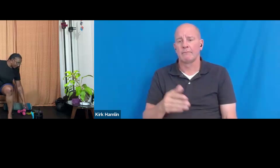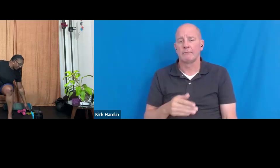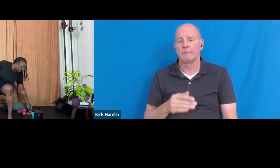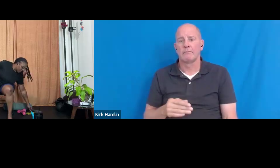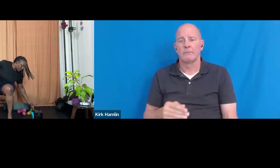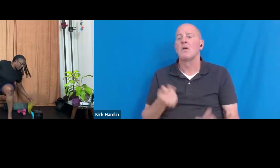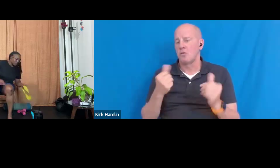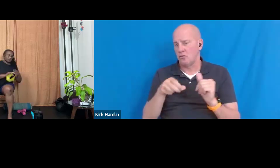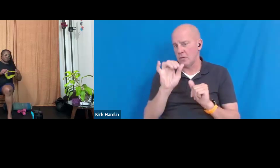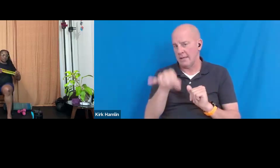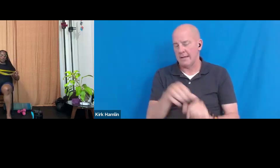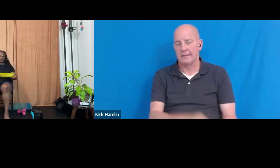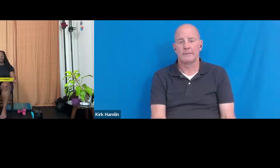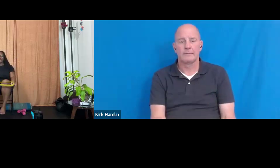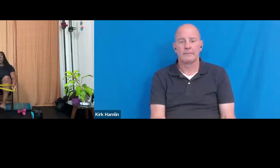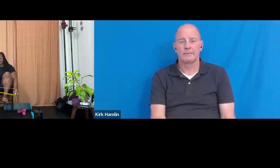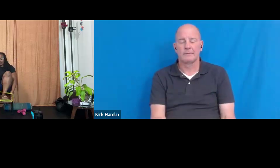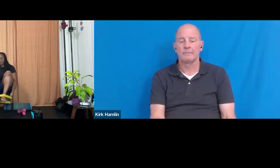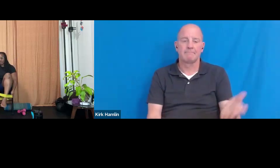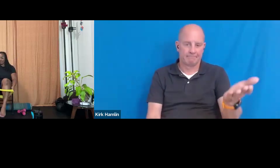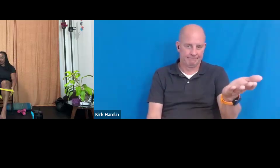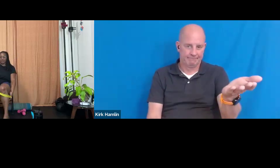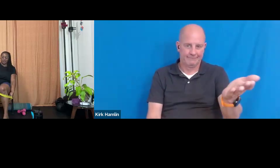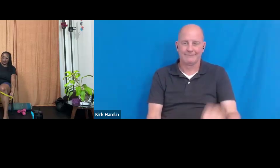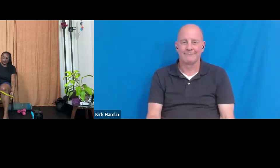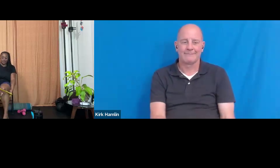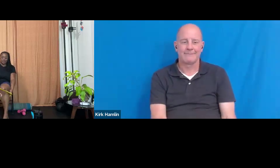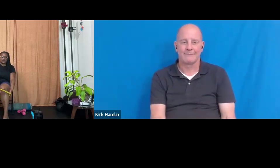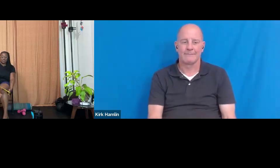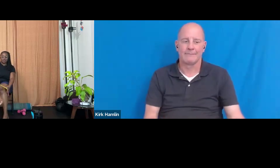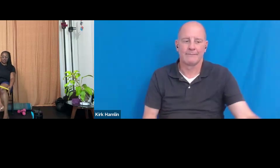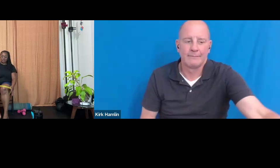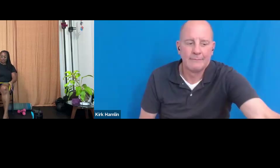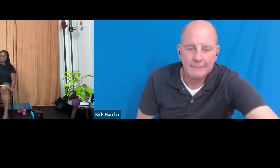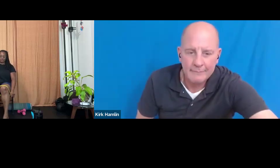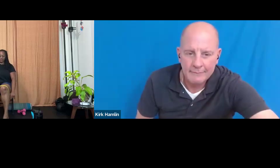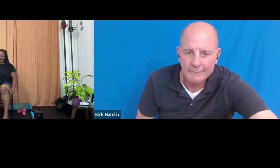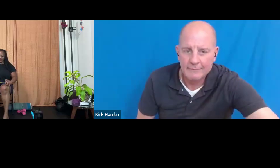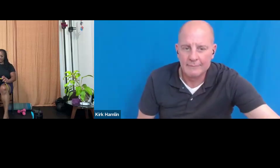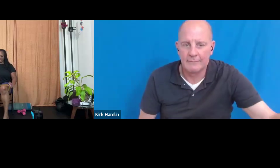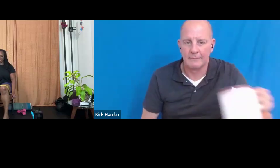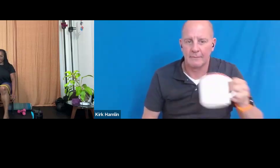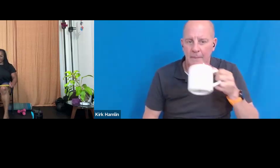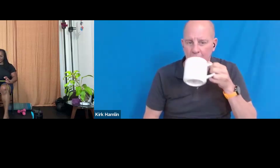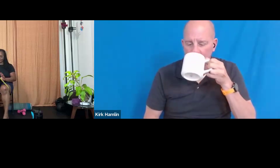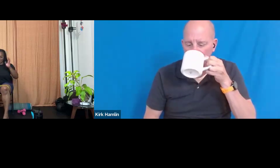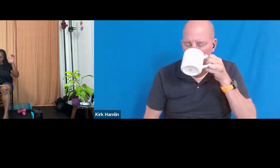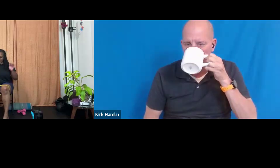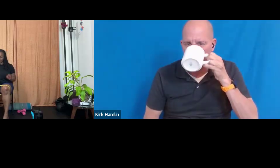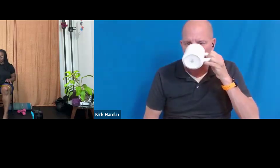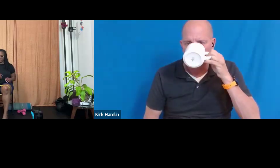that a try. So let me actually demonstrate it that way. So look, this one is a little funny with a band.